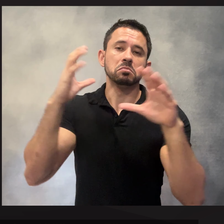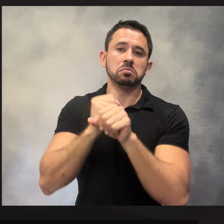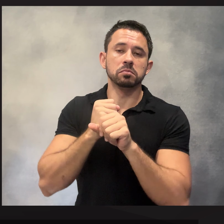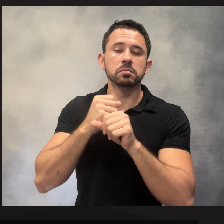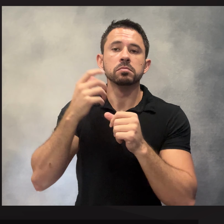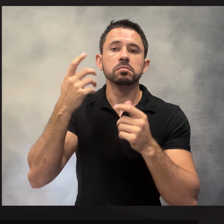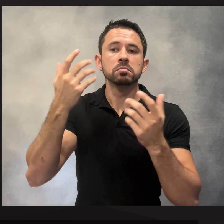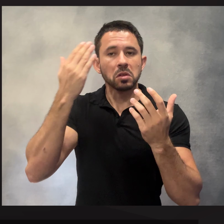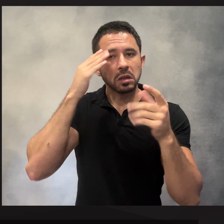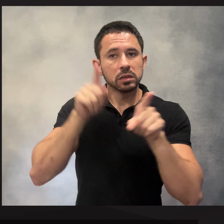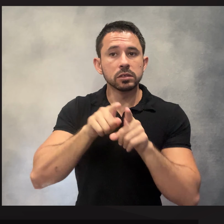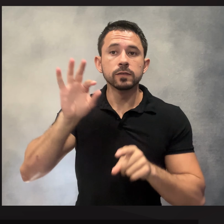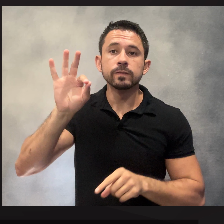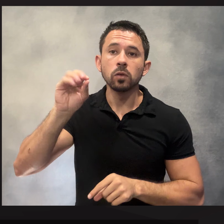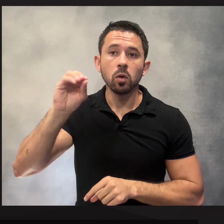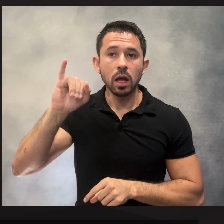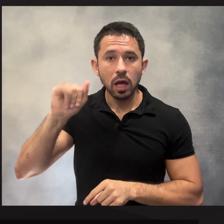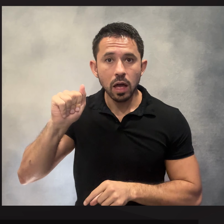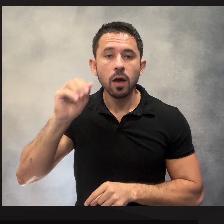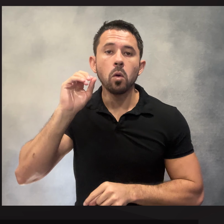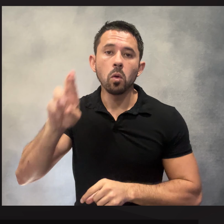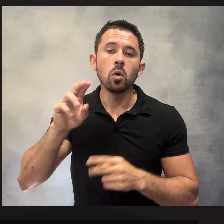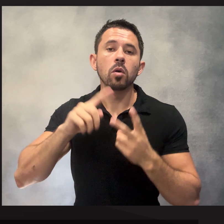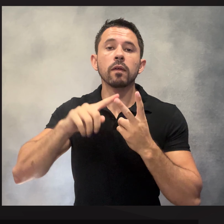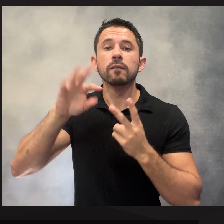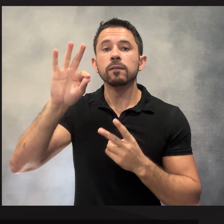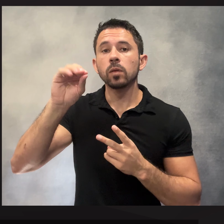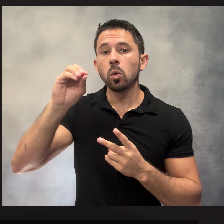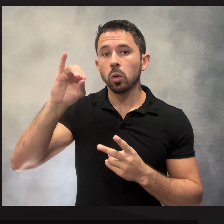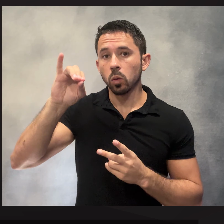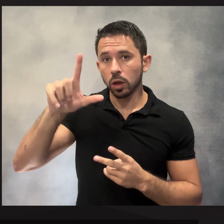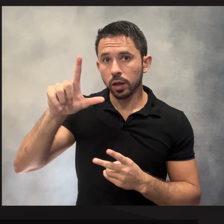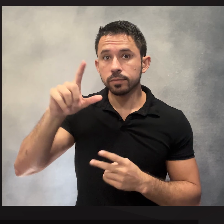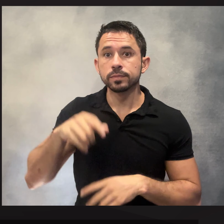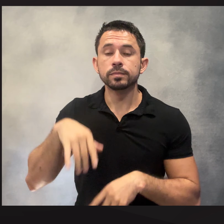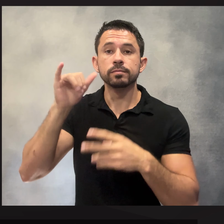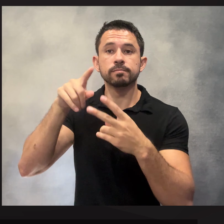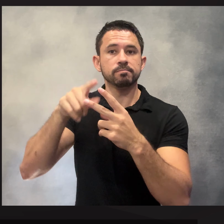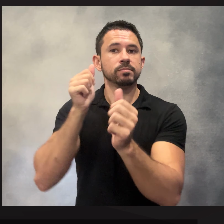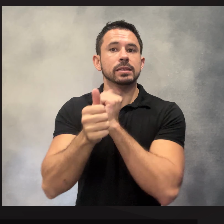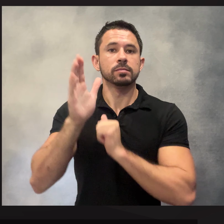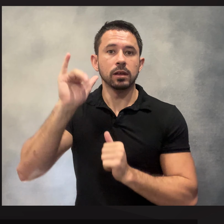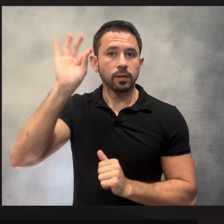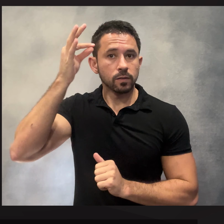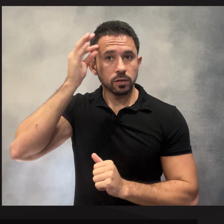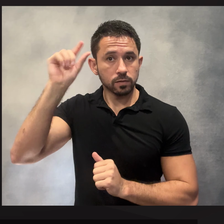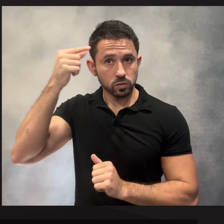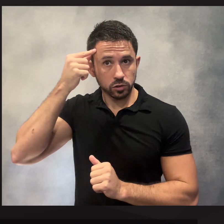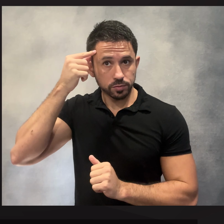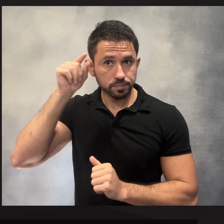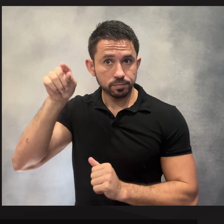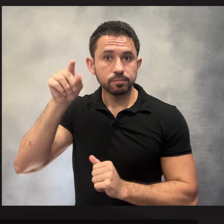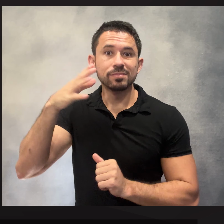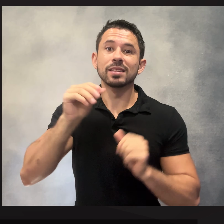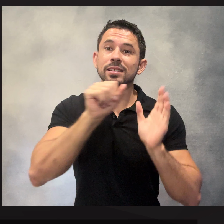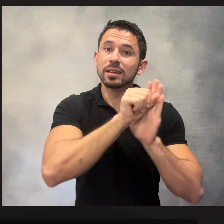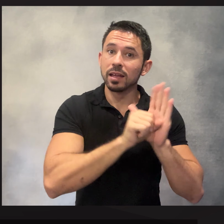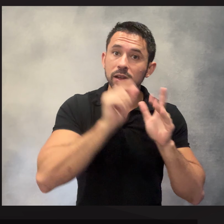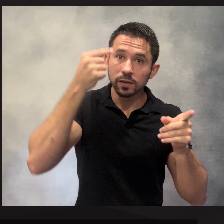or FOIL, was passed by the federal government and also by state